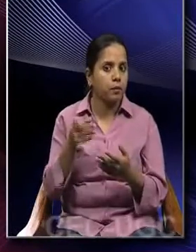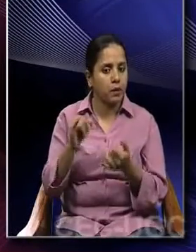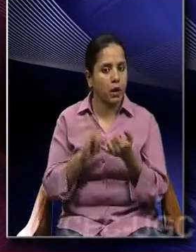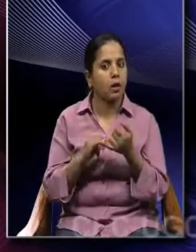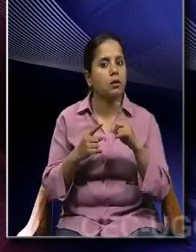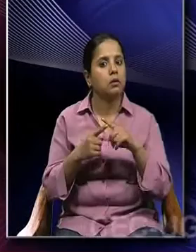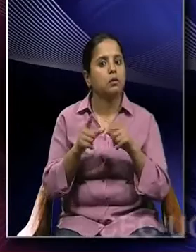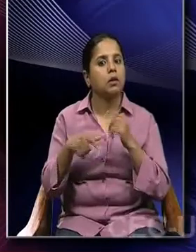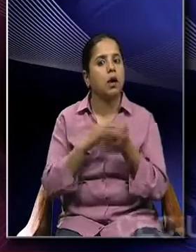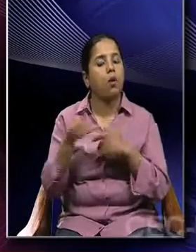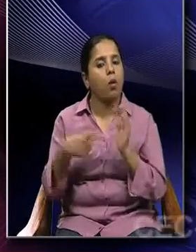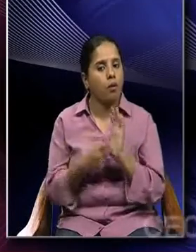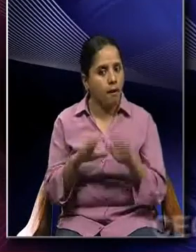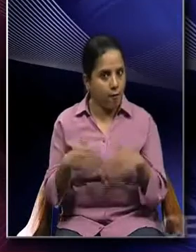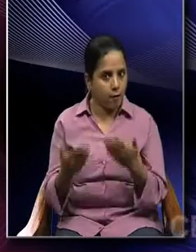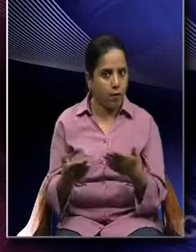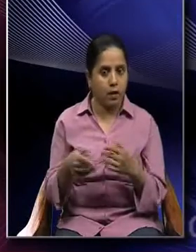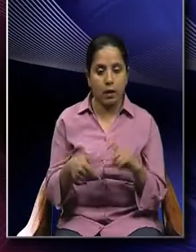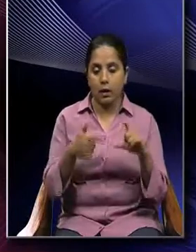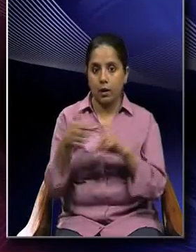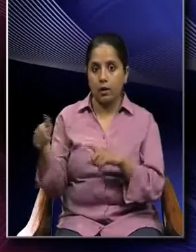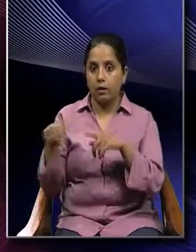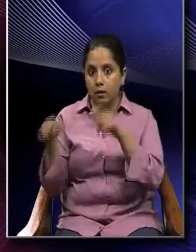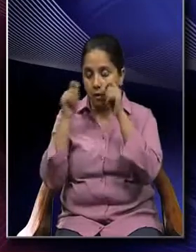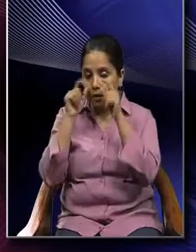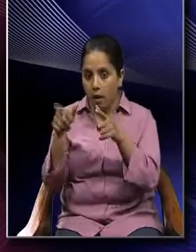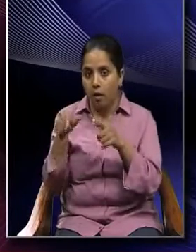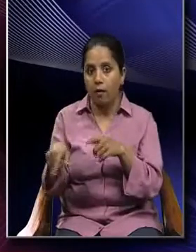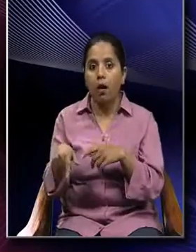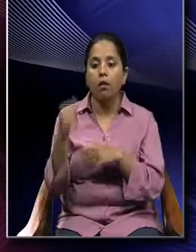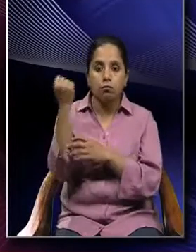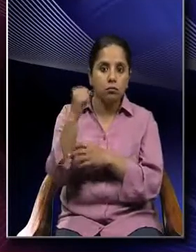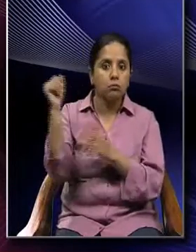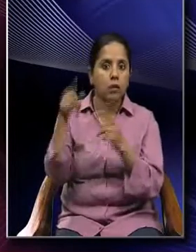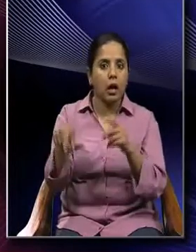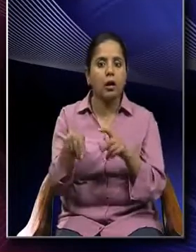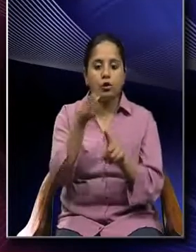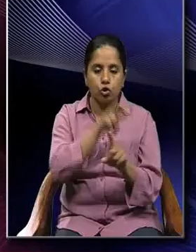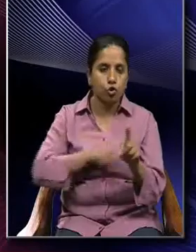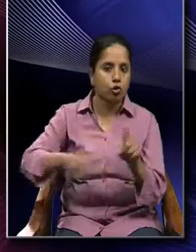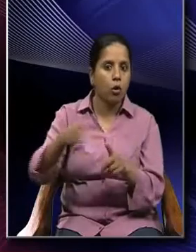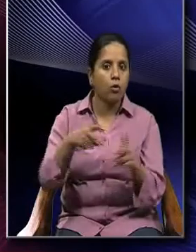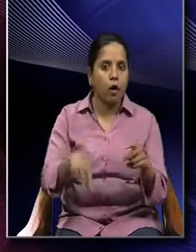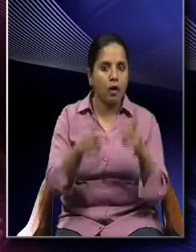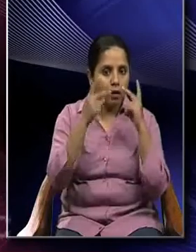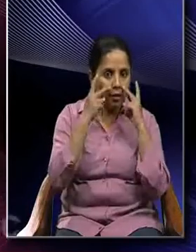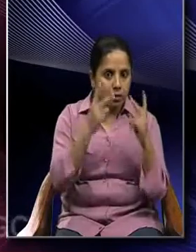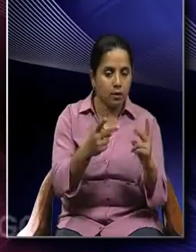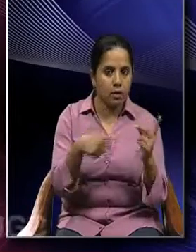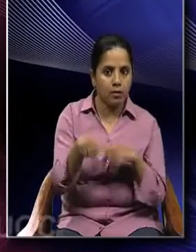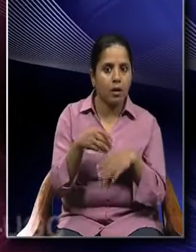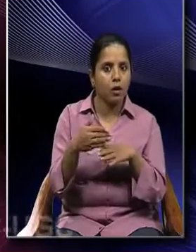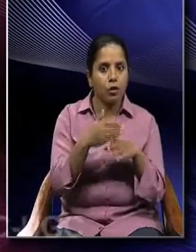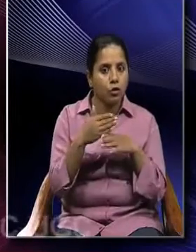stakeholders here. So Eastern Awakening movement talks about shifting from looking at merely